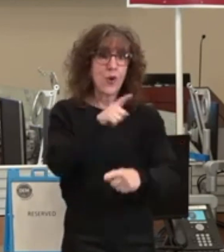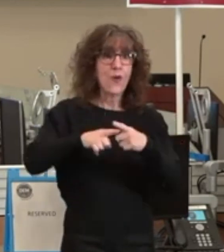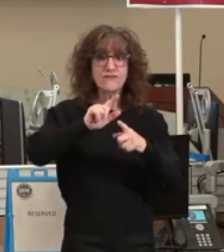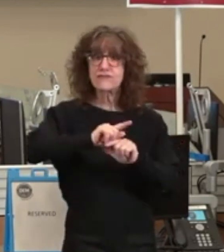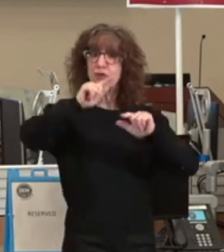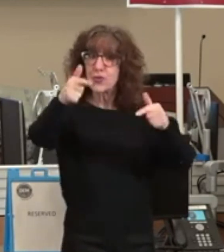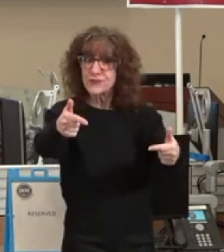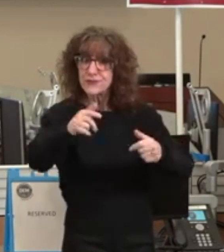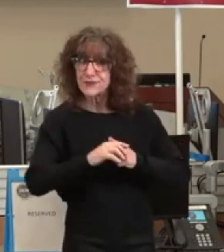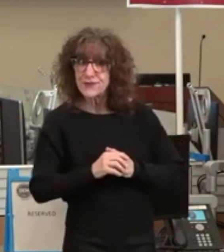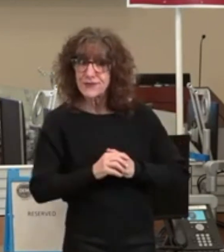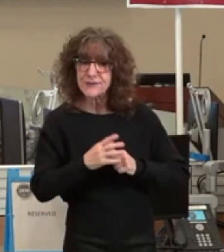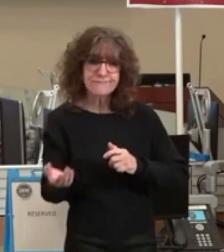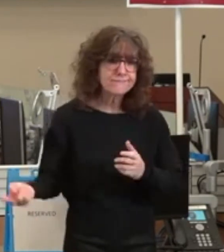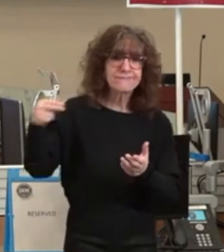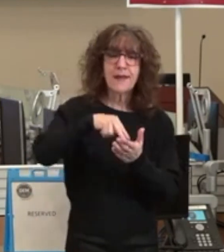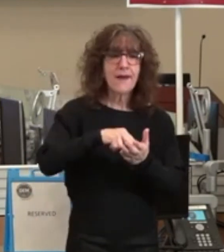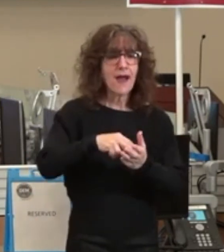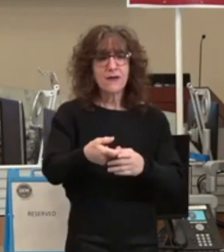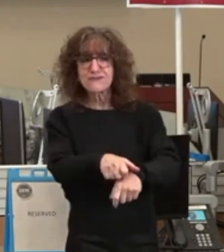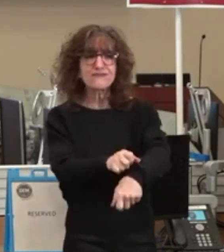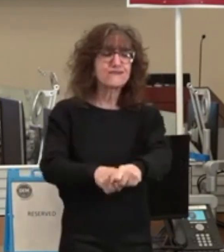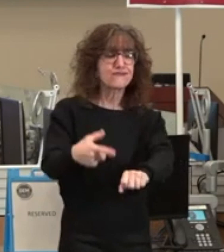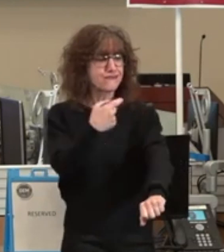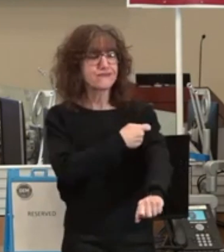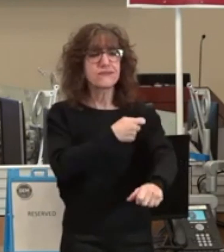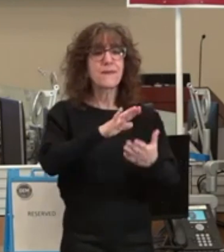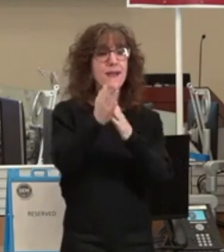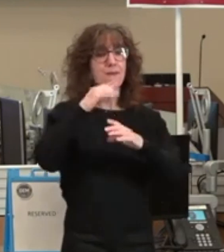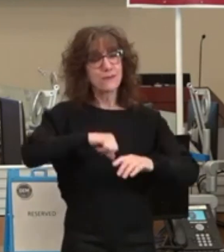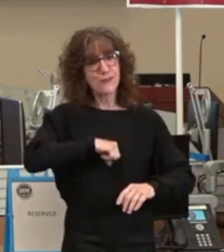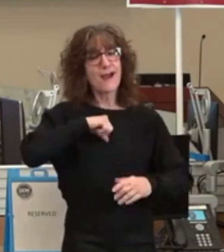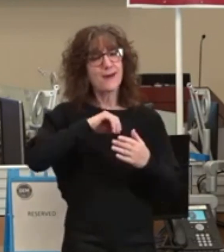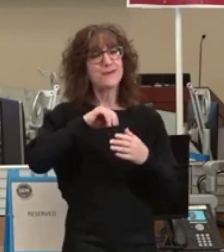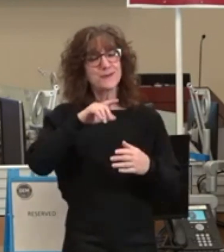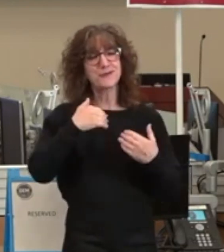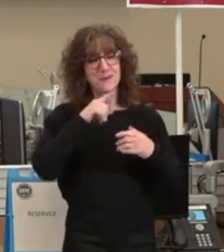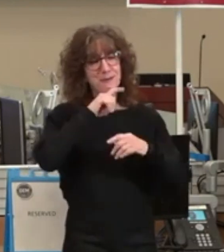time comes, step up and become proud to be protected. Thank you.